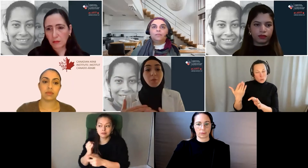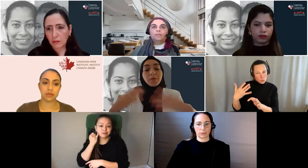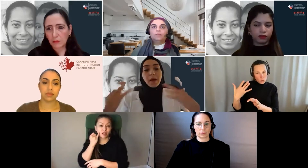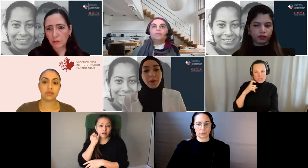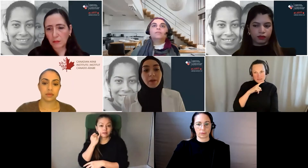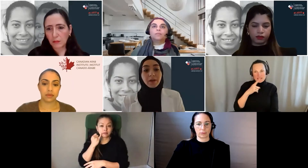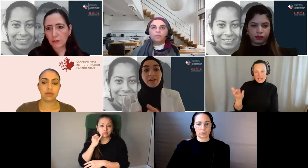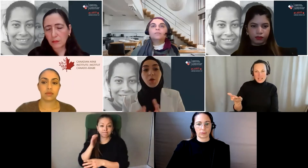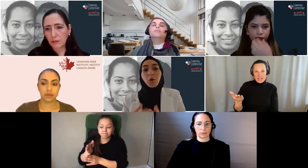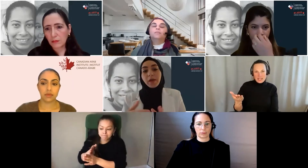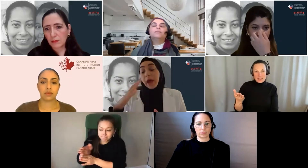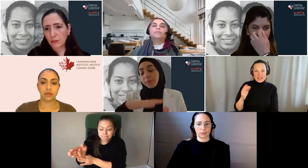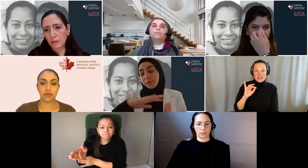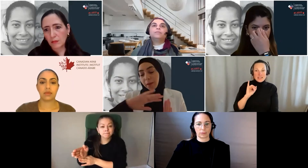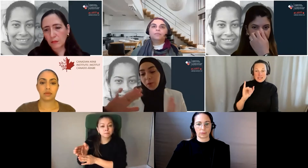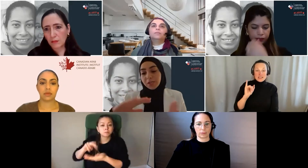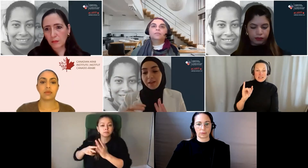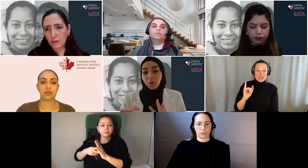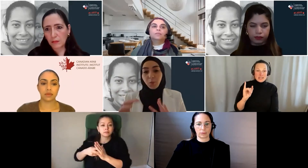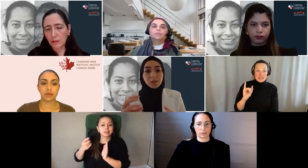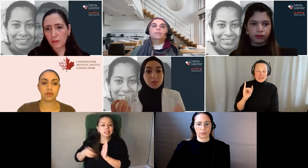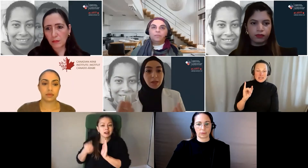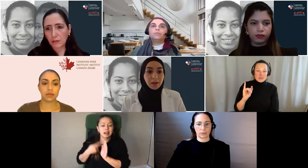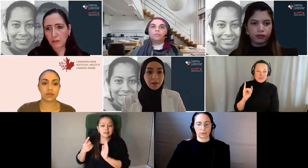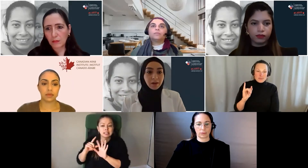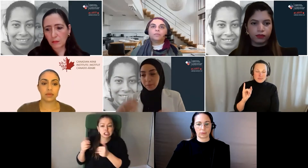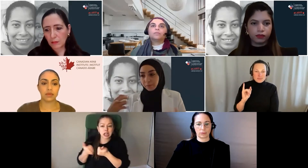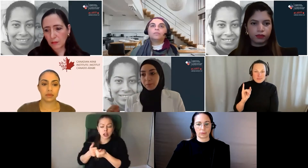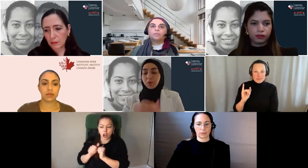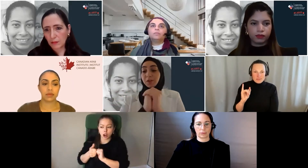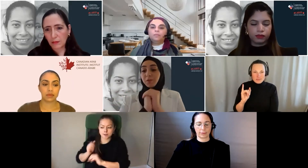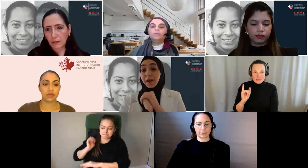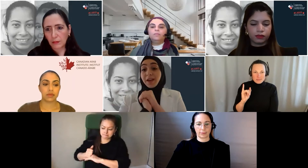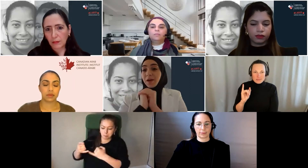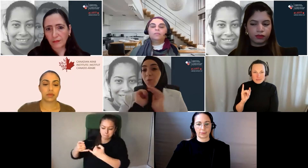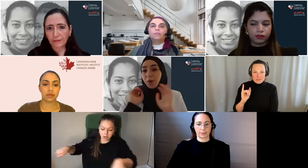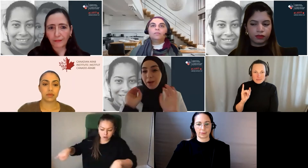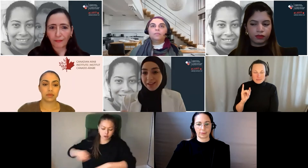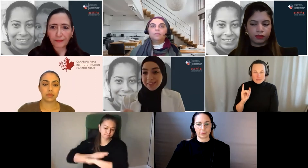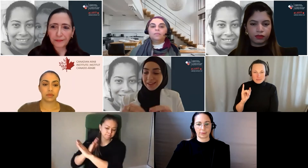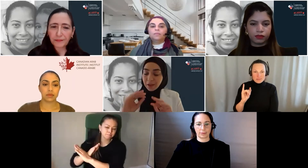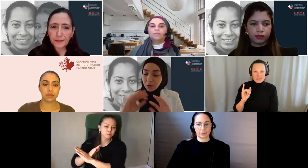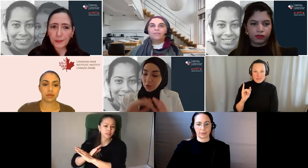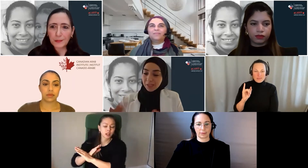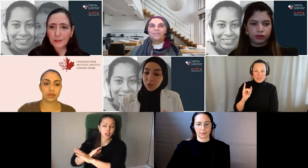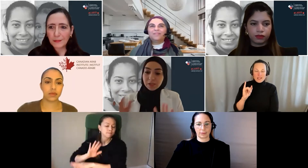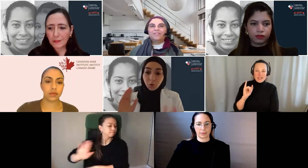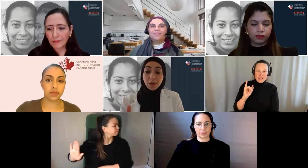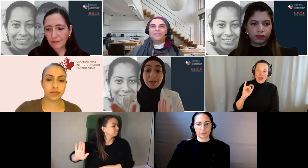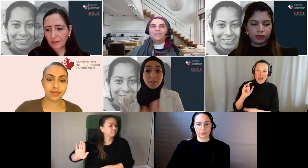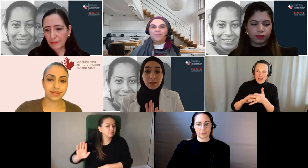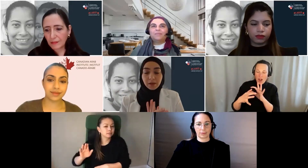able to build that barrier and know that boundaries and know when to take care and pull yourself back. Whereas the interpretation